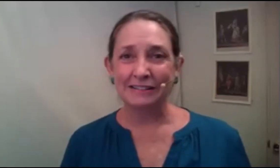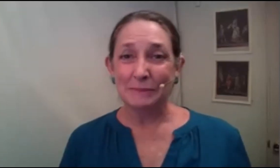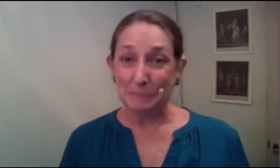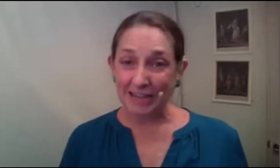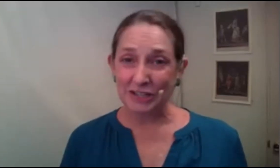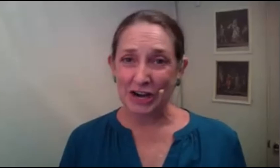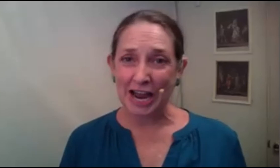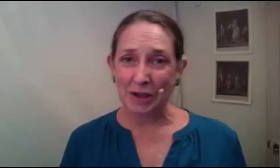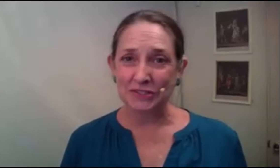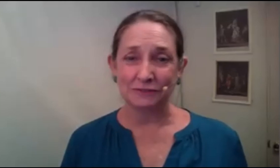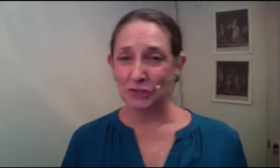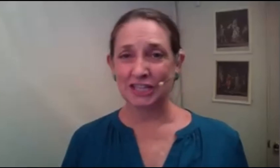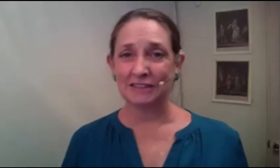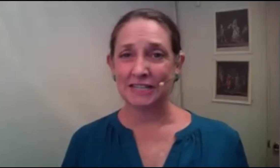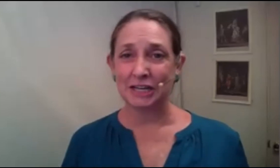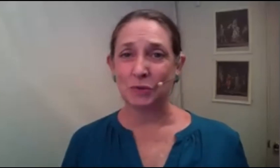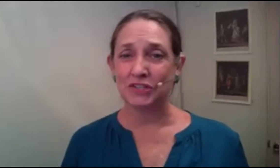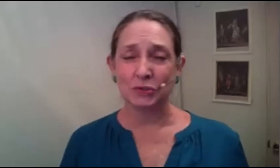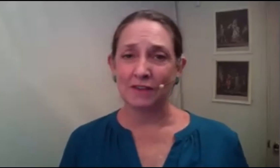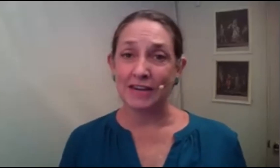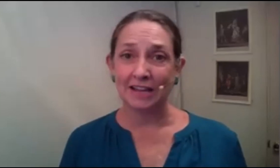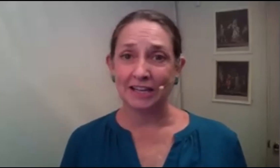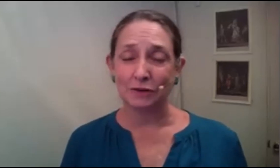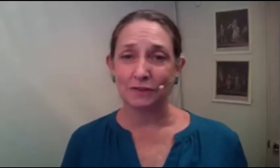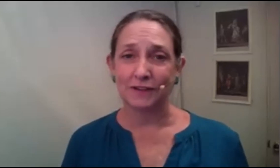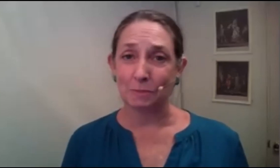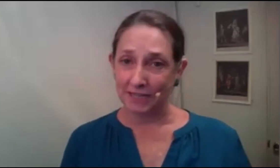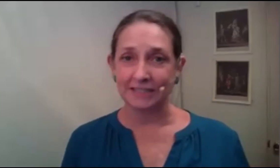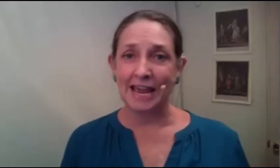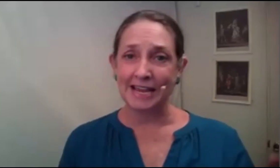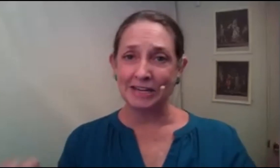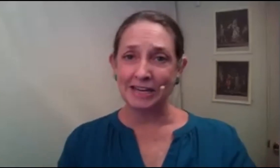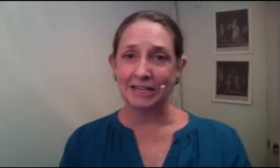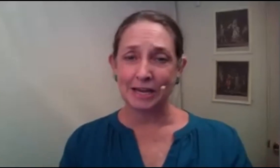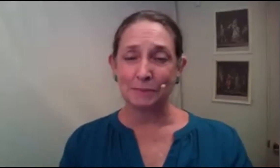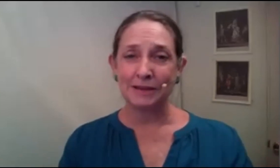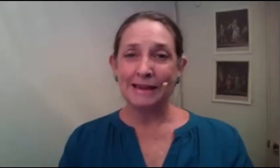got back to their house, the first thing they did was to drive a nail in over the fireplace and hang